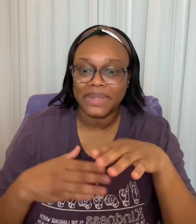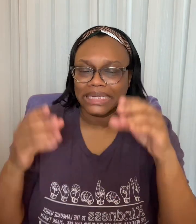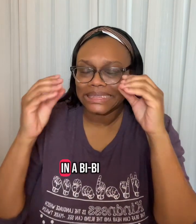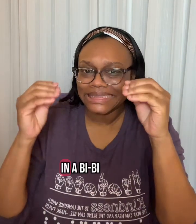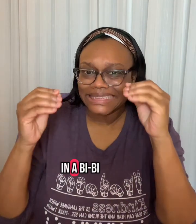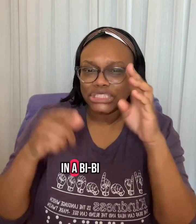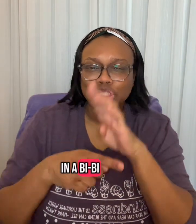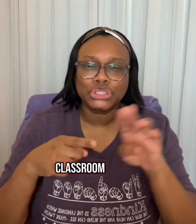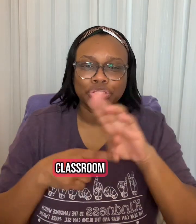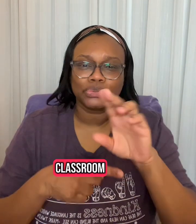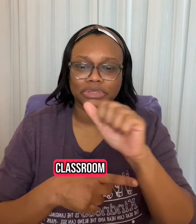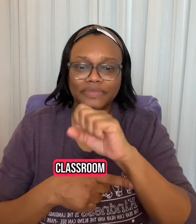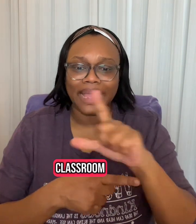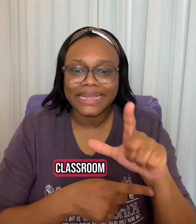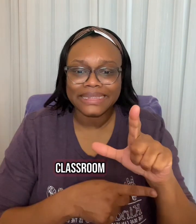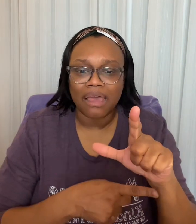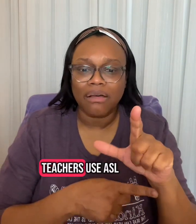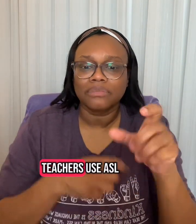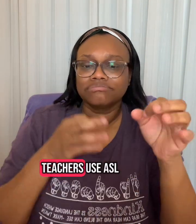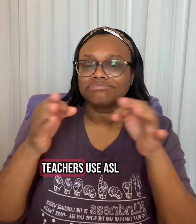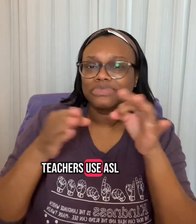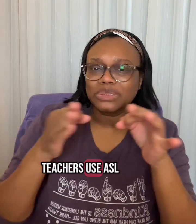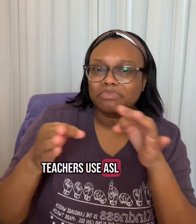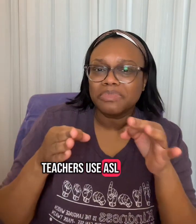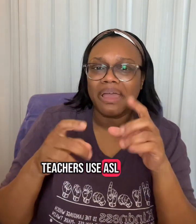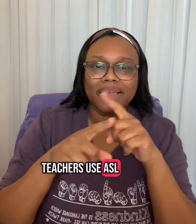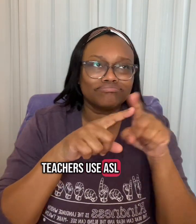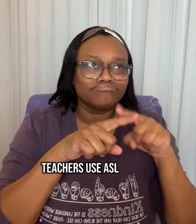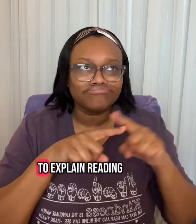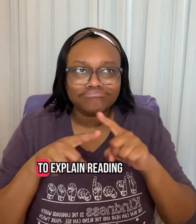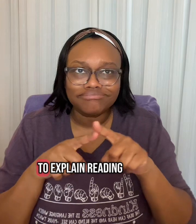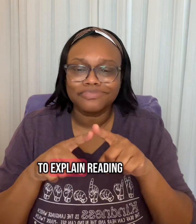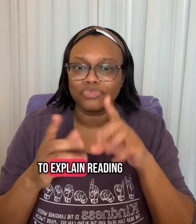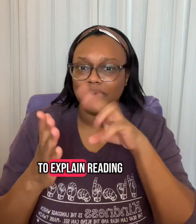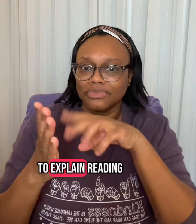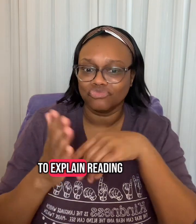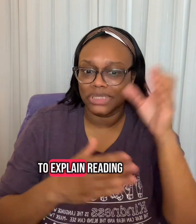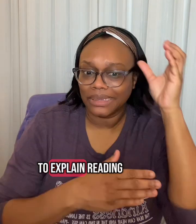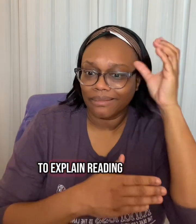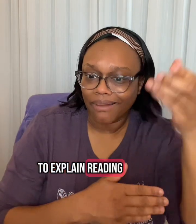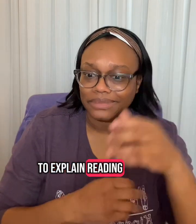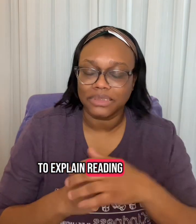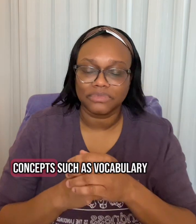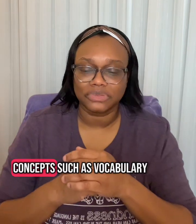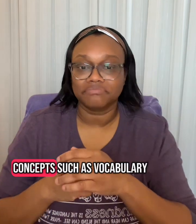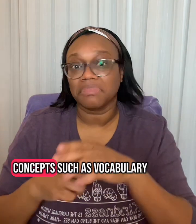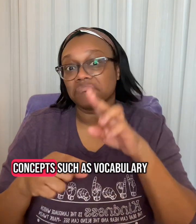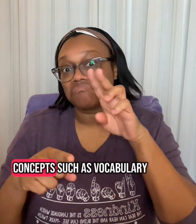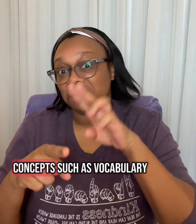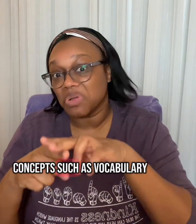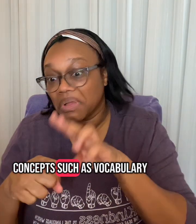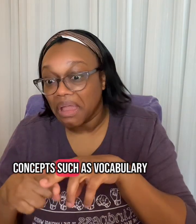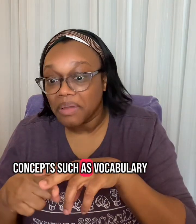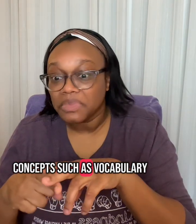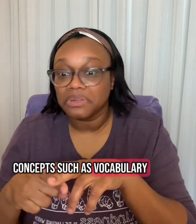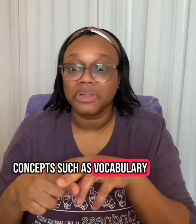In a bye-bye classroom, teachers use ASL to explain reading concepts such as